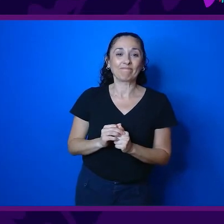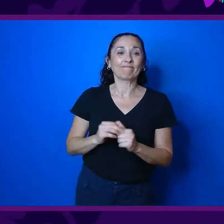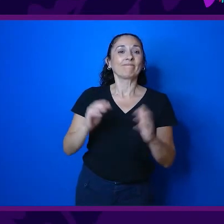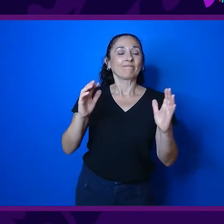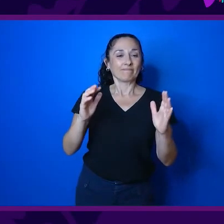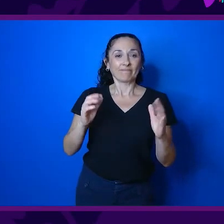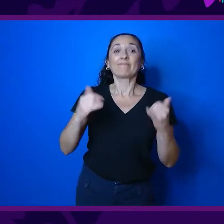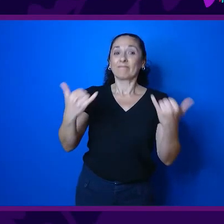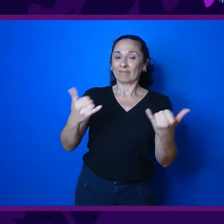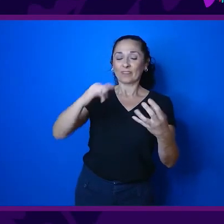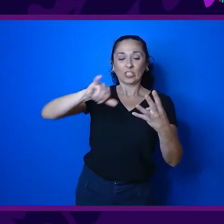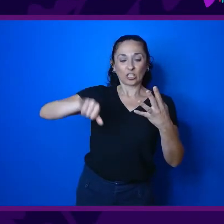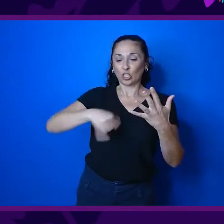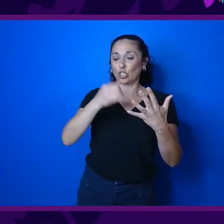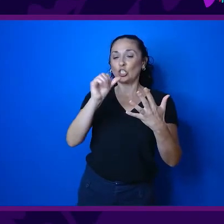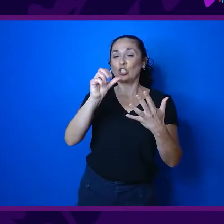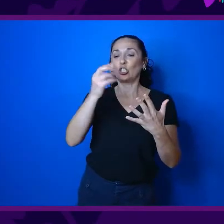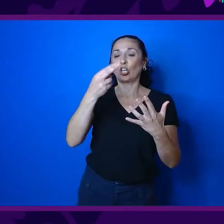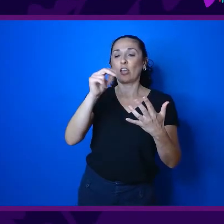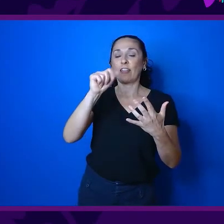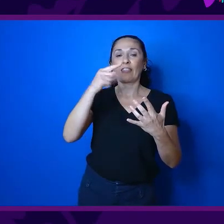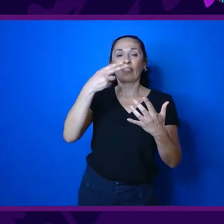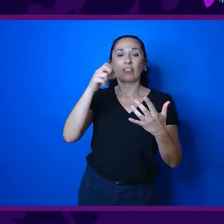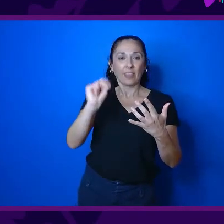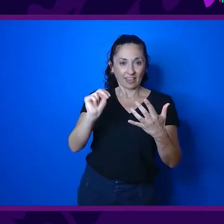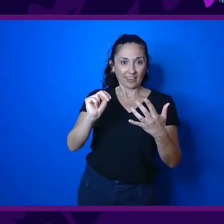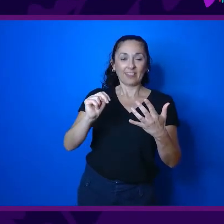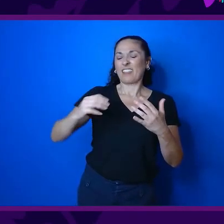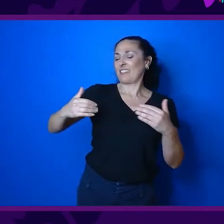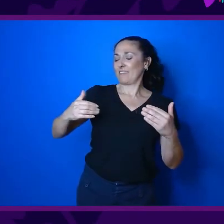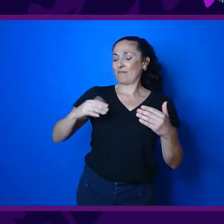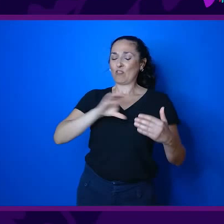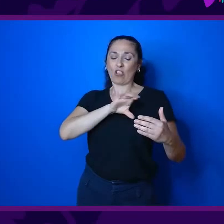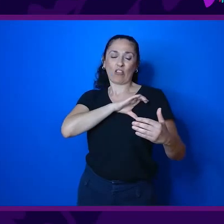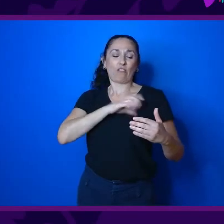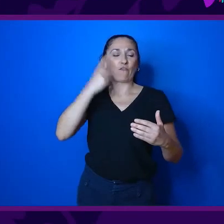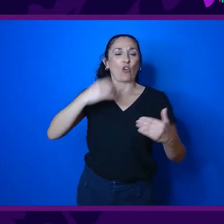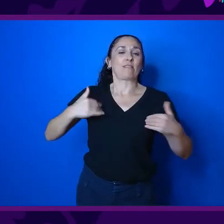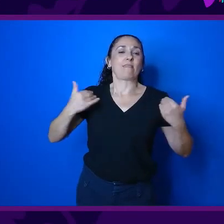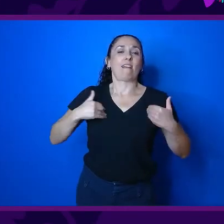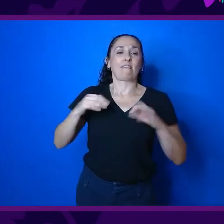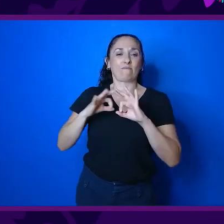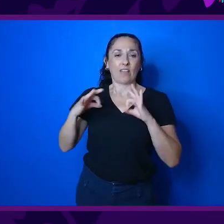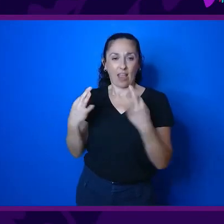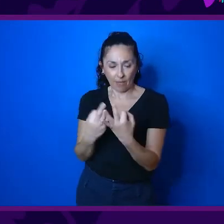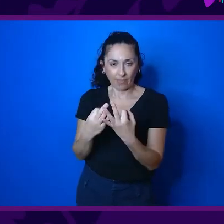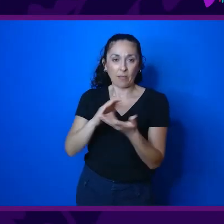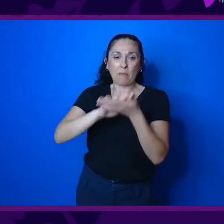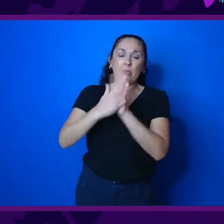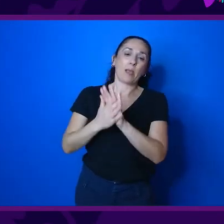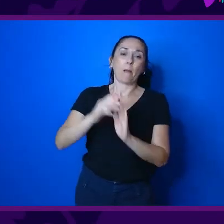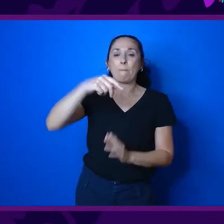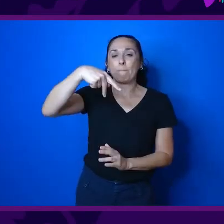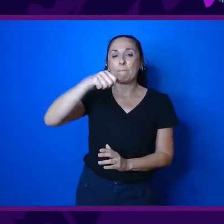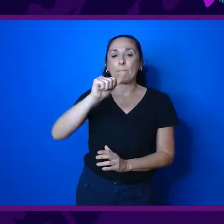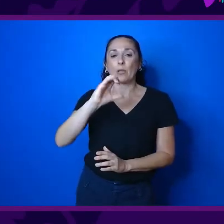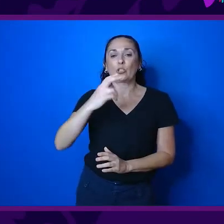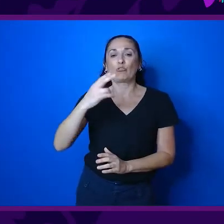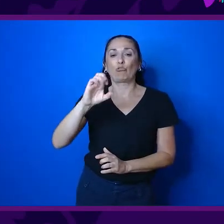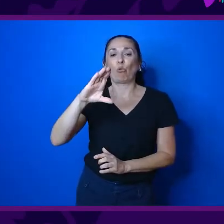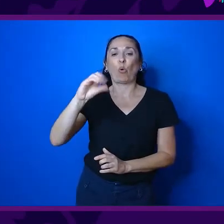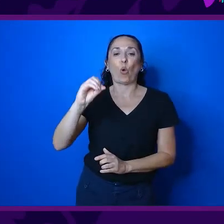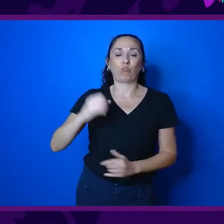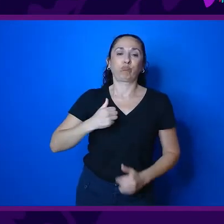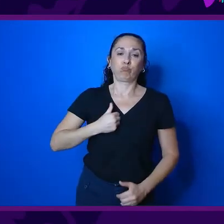Jonathan Nieves, he plays Mateo Vega, the youngest of the boys in the Vega family, and becomes a pachuco. Followed by